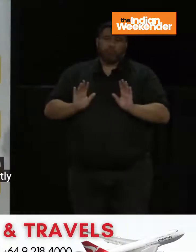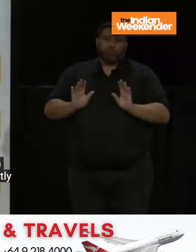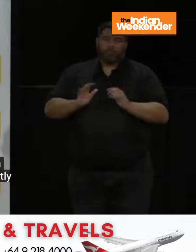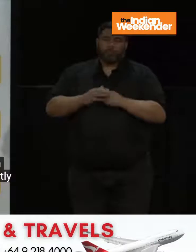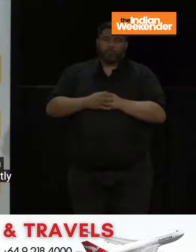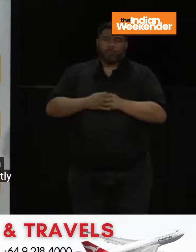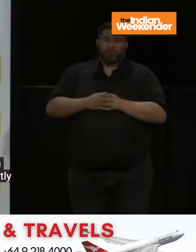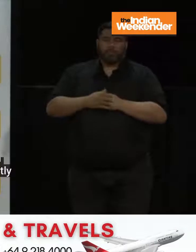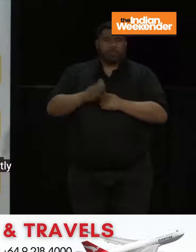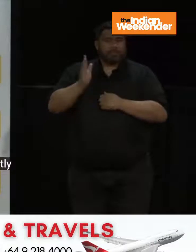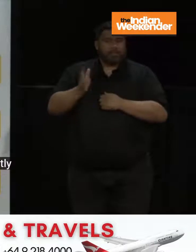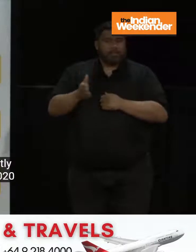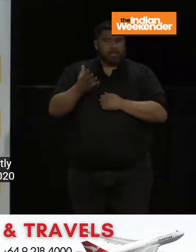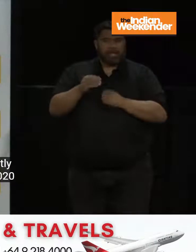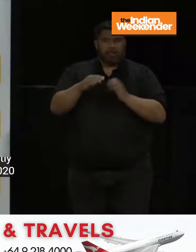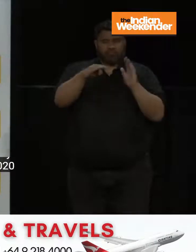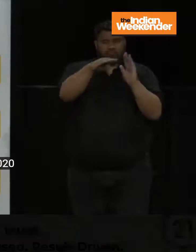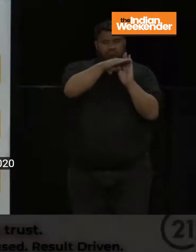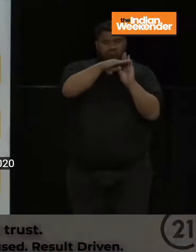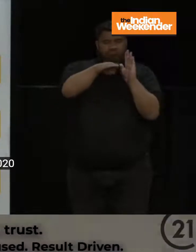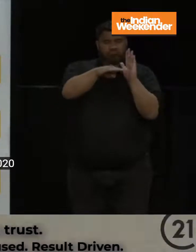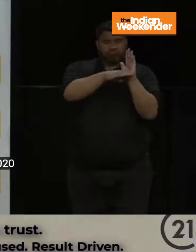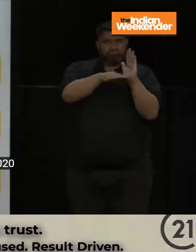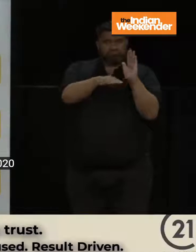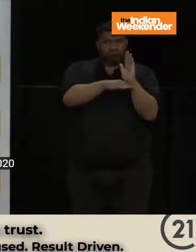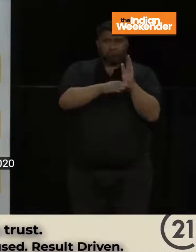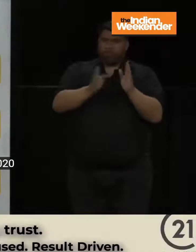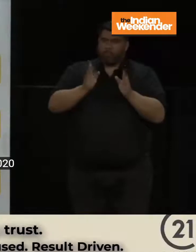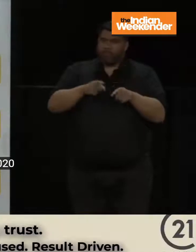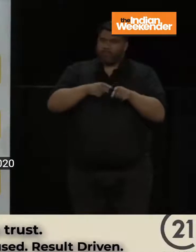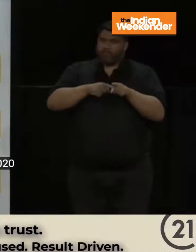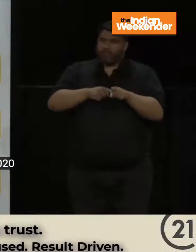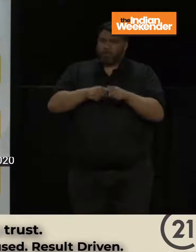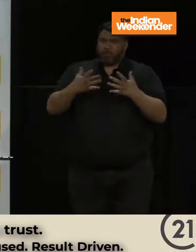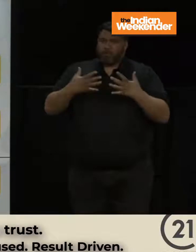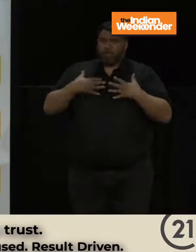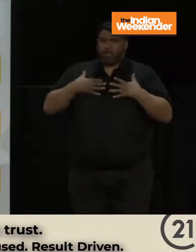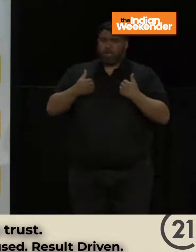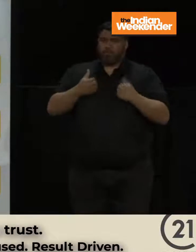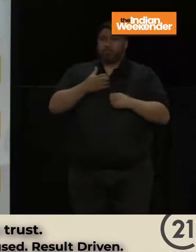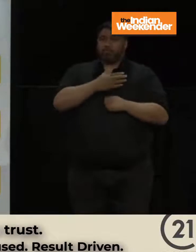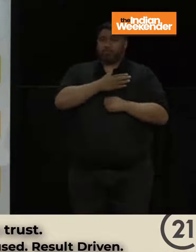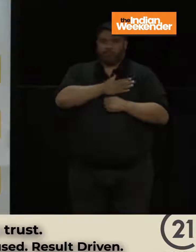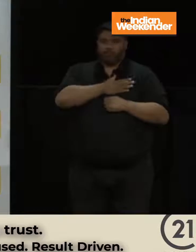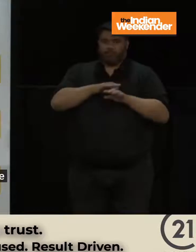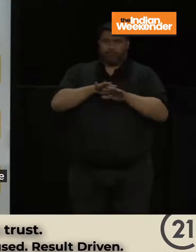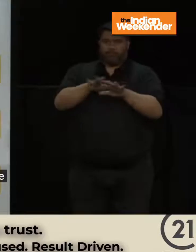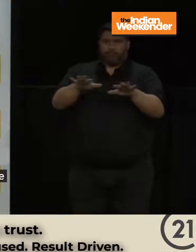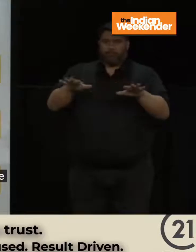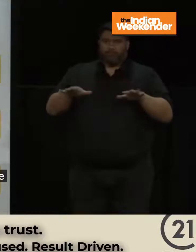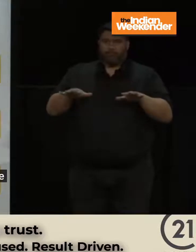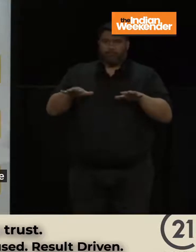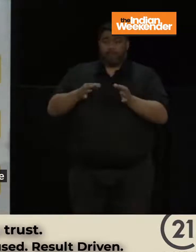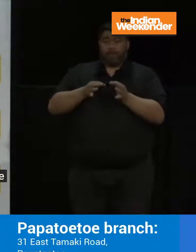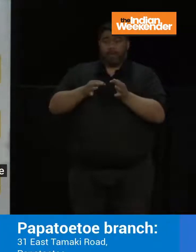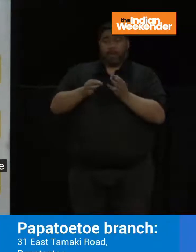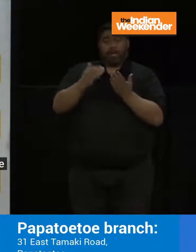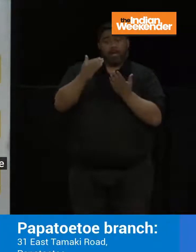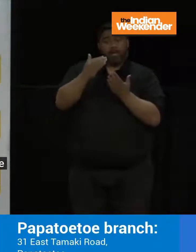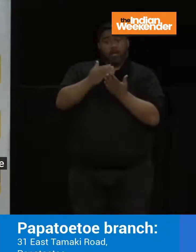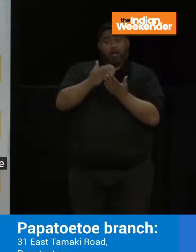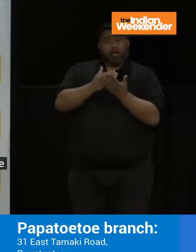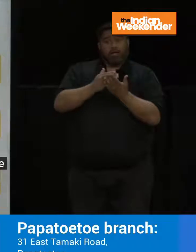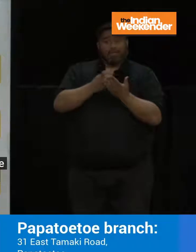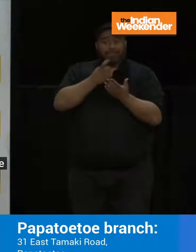important public health protocols to be followed, and it's clear that we have that a clear and simple plan will continue to keep